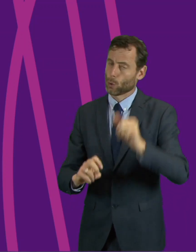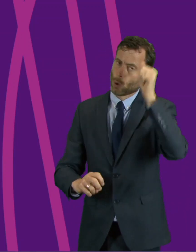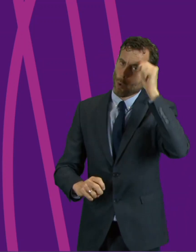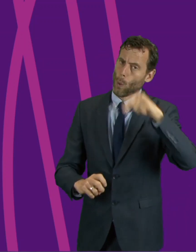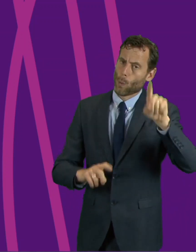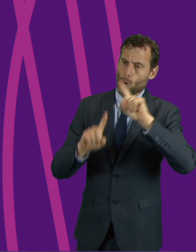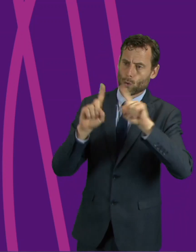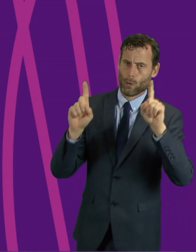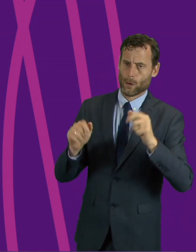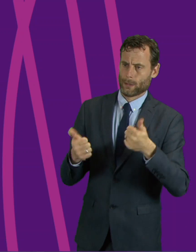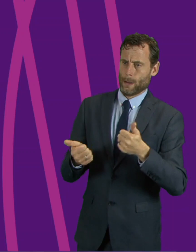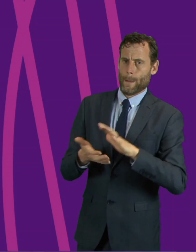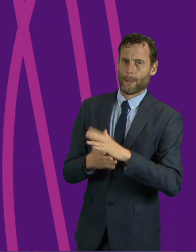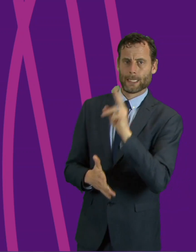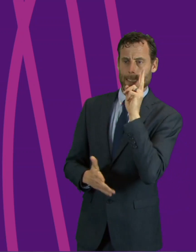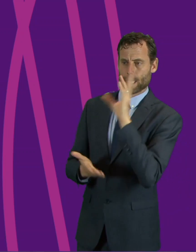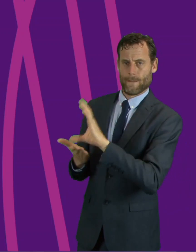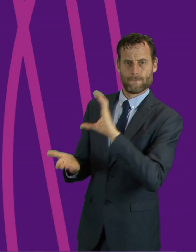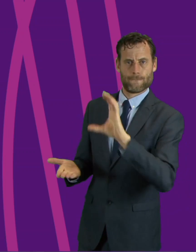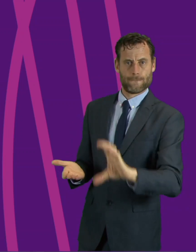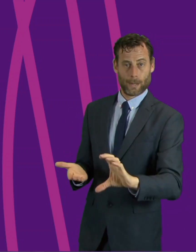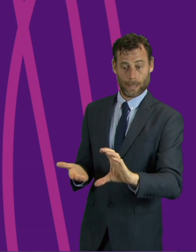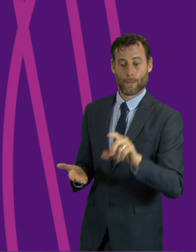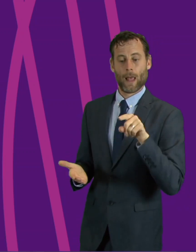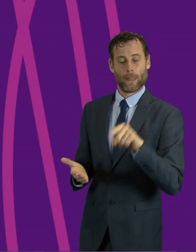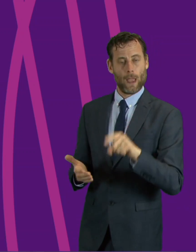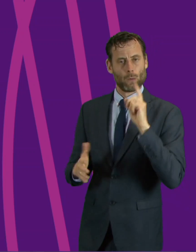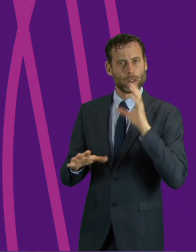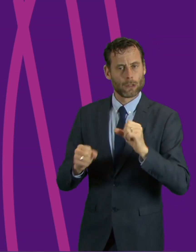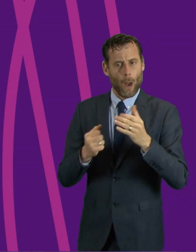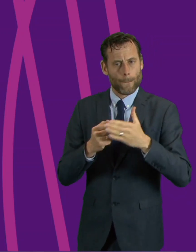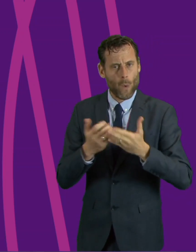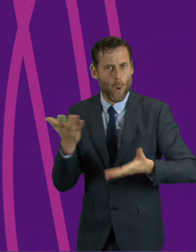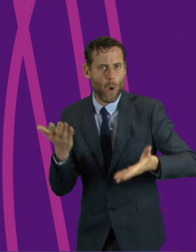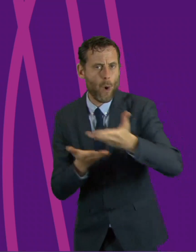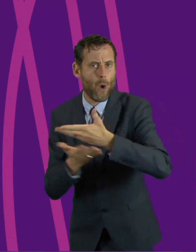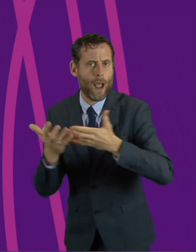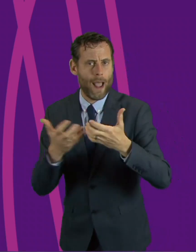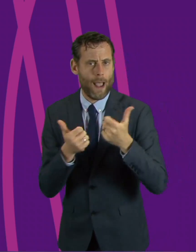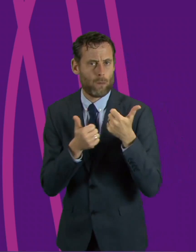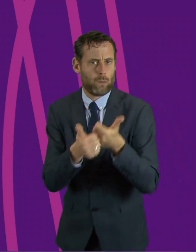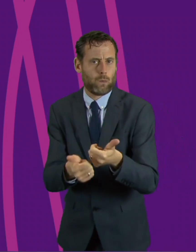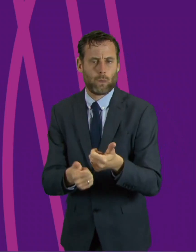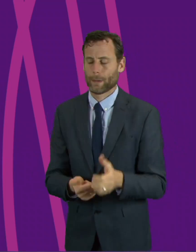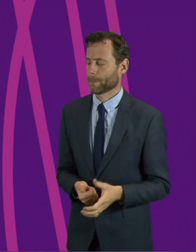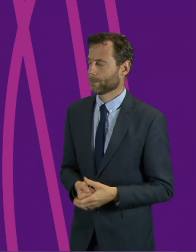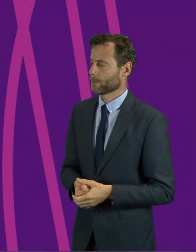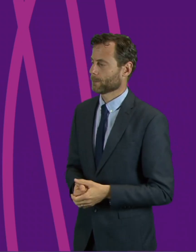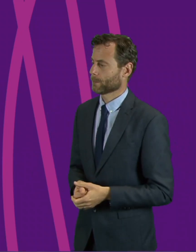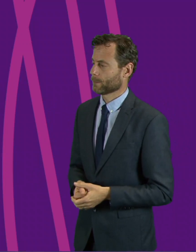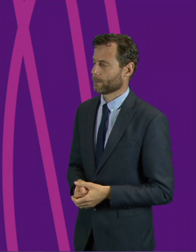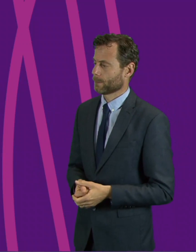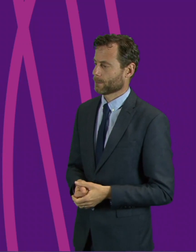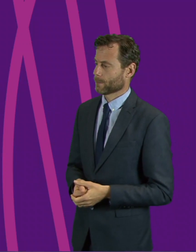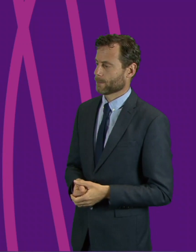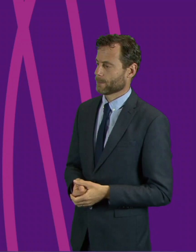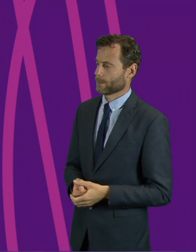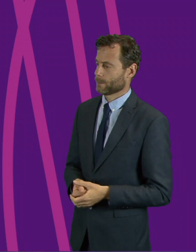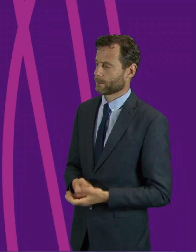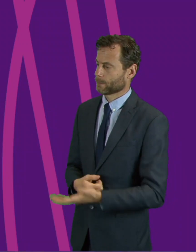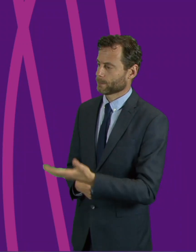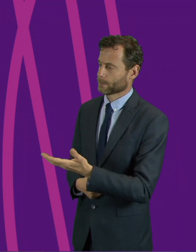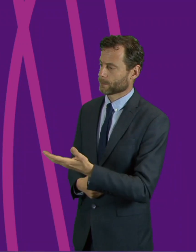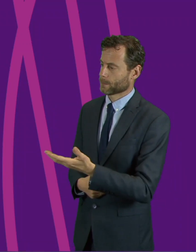a foundation now for the discussions that we take forward with them in the months to come. Andy Whiteman, to be followed by Joan McAlpine. Thank you, Presiding